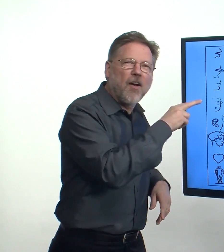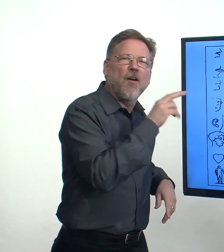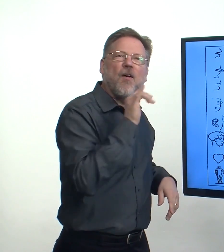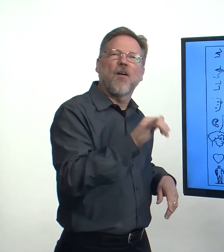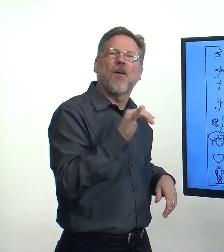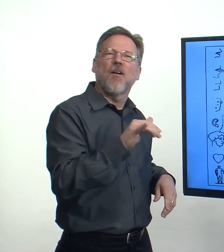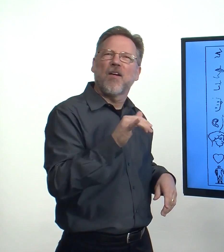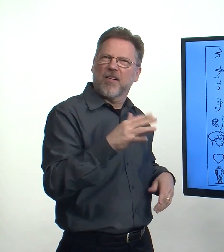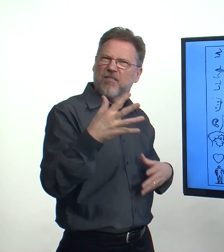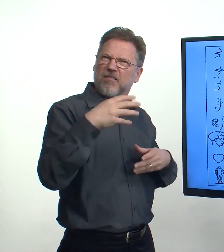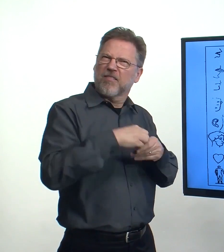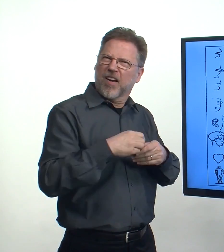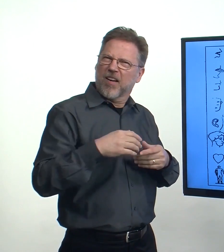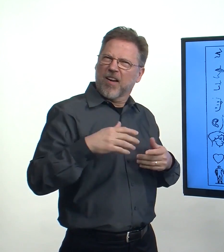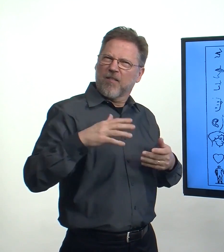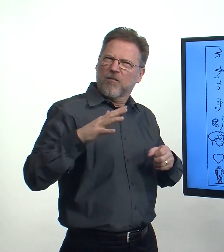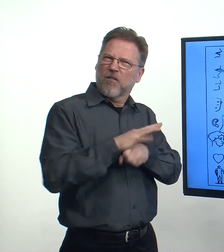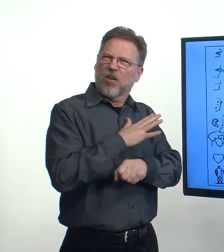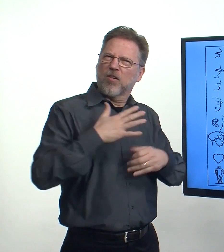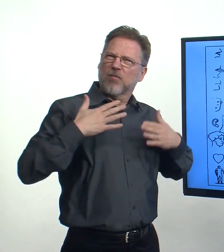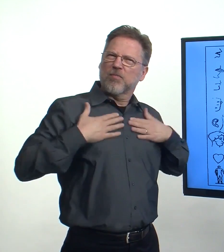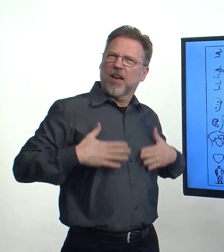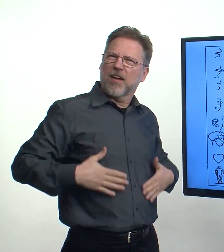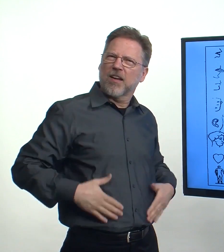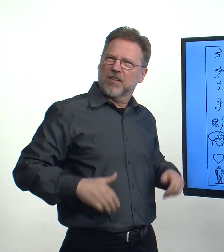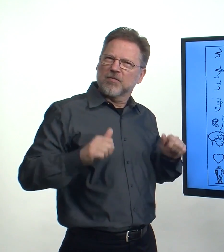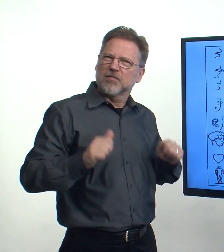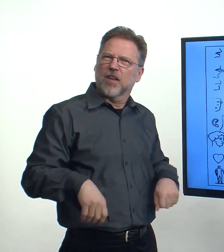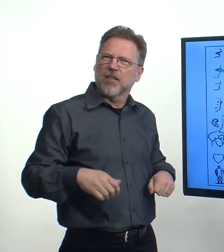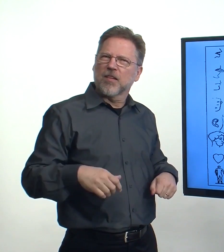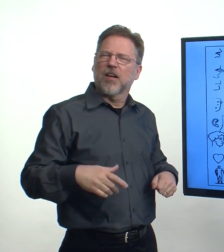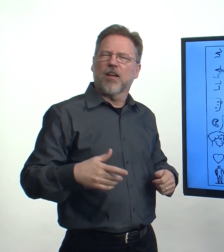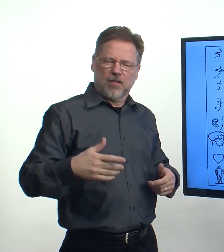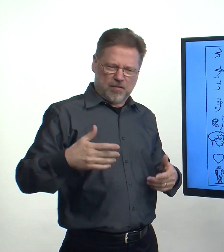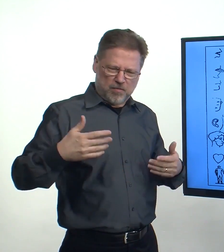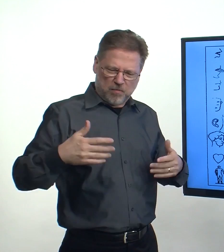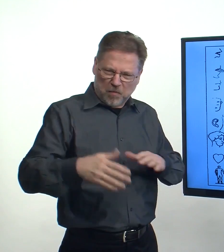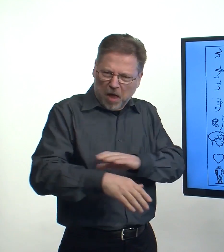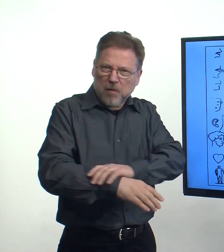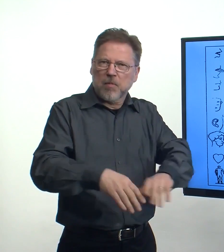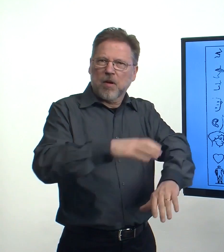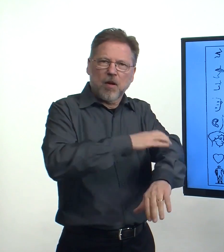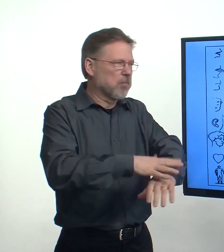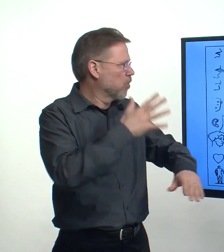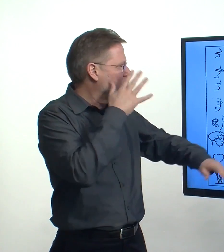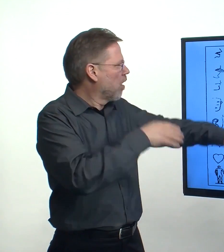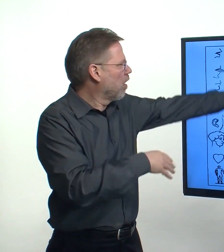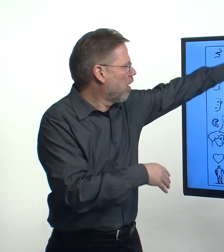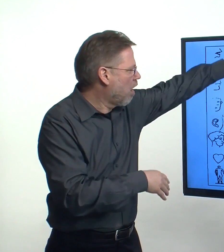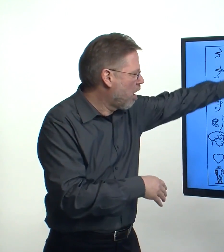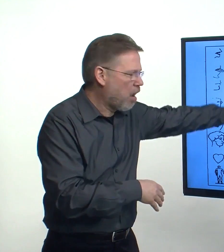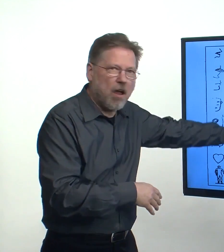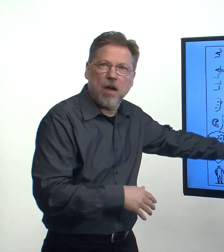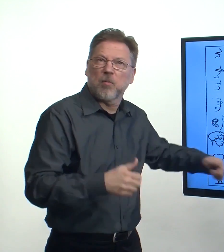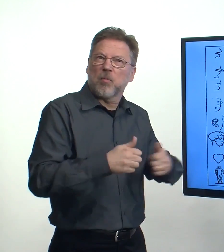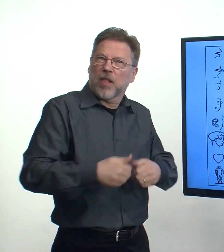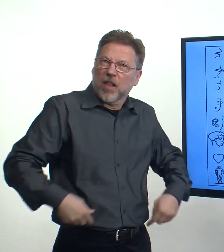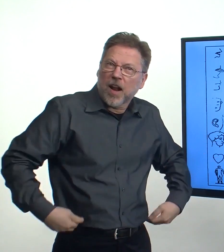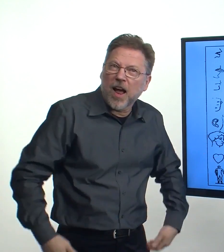In taking a closer look, you see that his system could describe the entire body. Each arm, and even